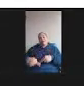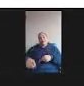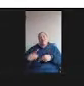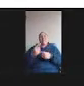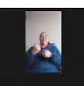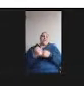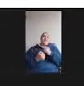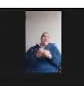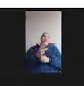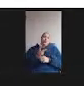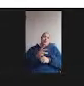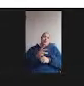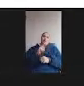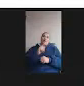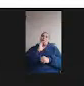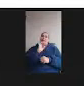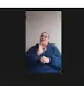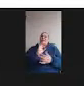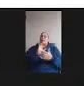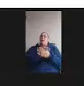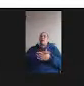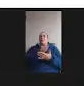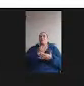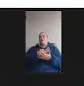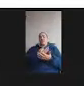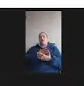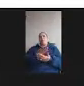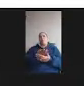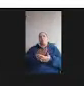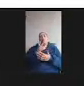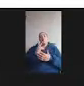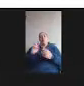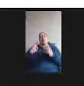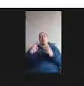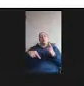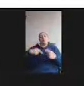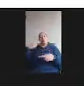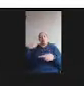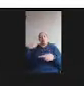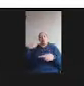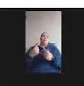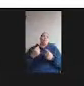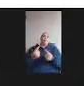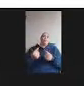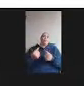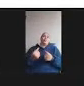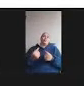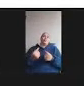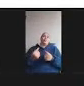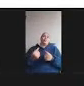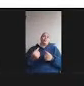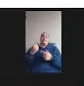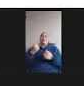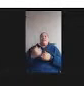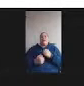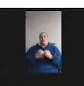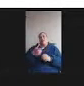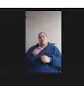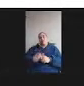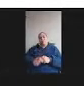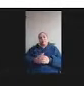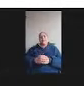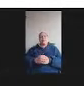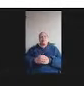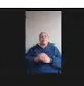is committed funds and which has been rolled over to be finalized in the current financial year, Chair. Then with regards to